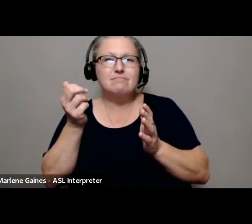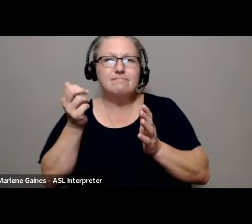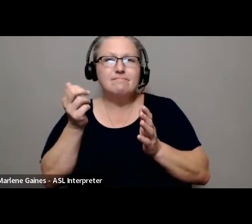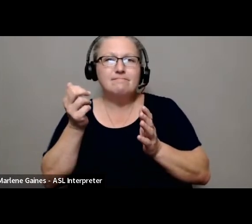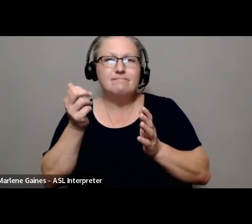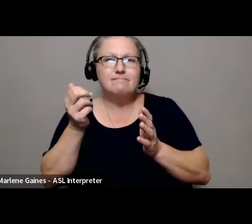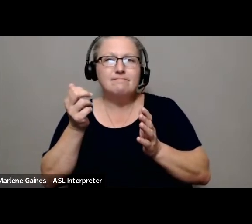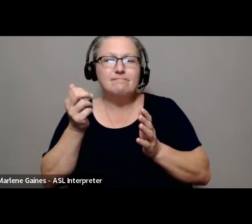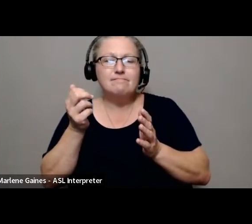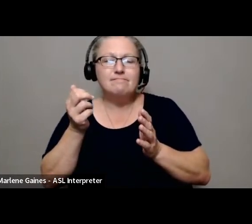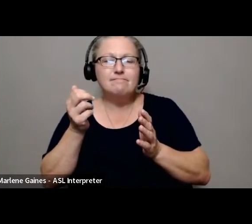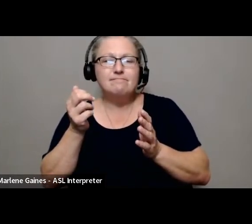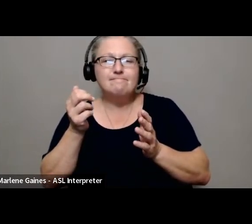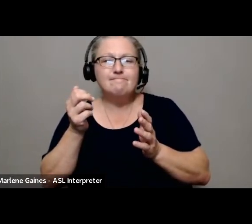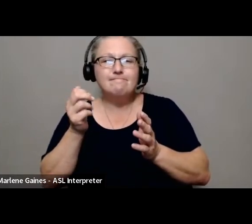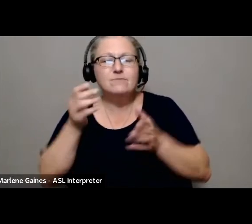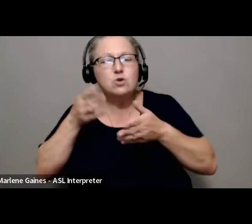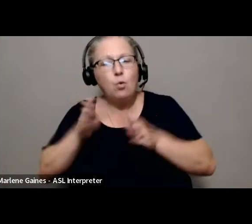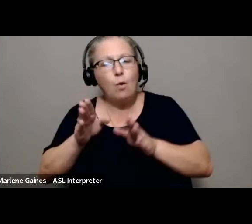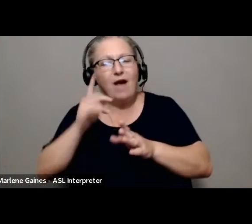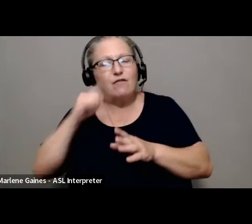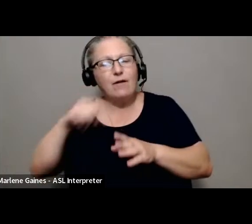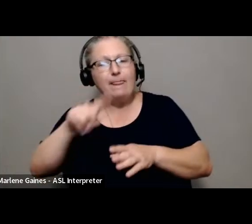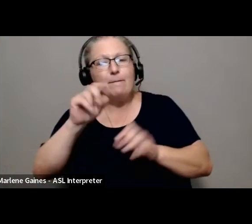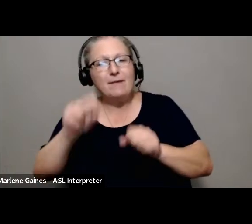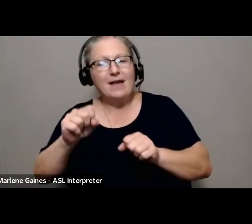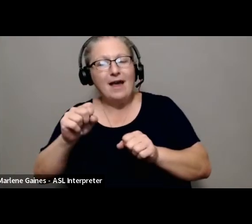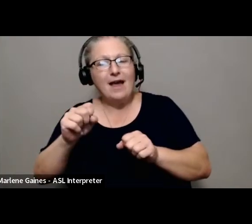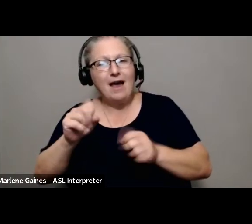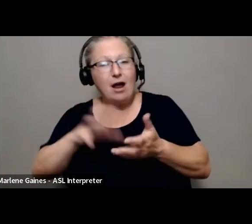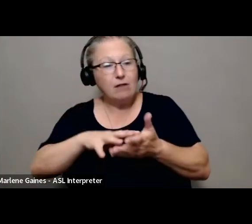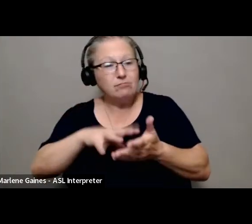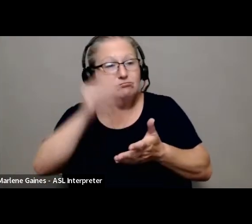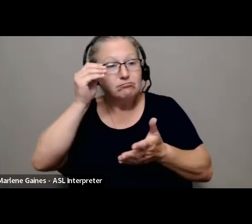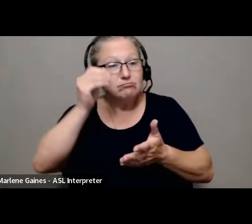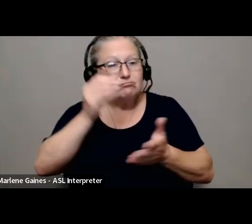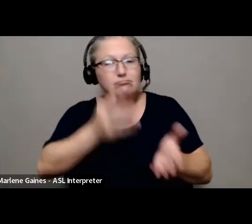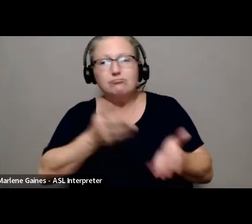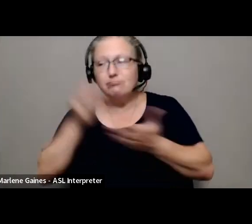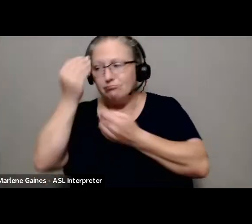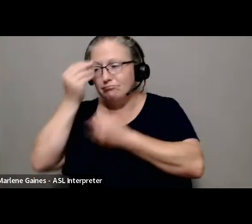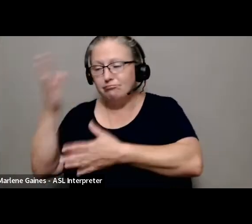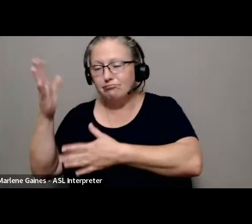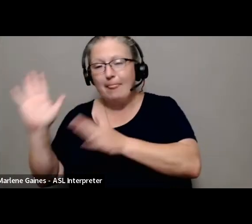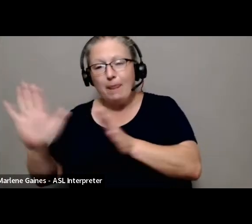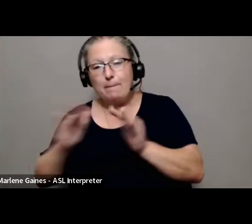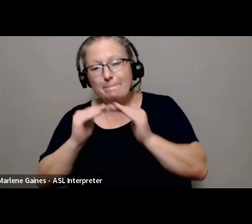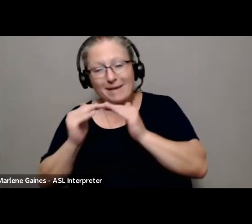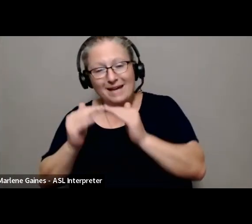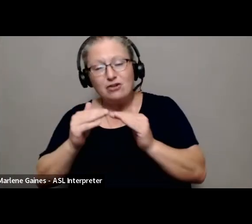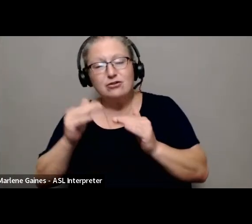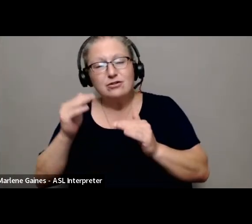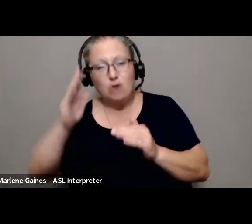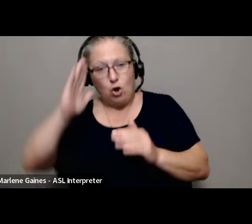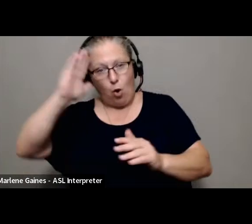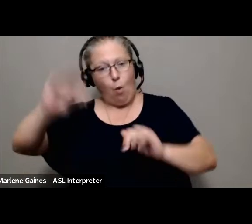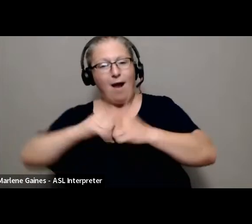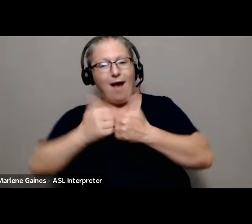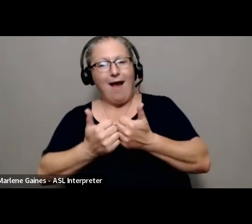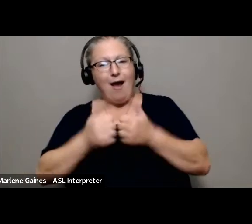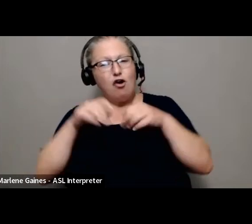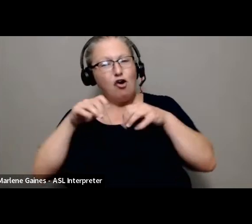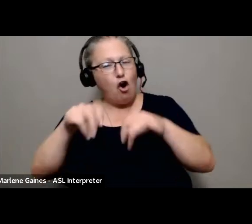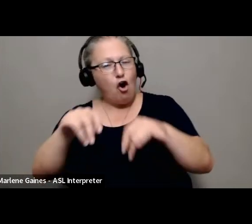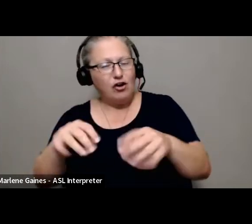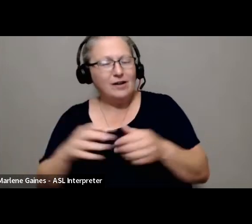it's a form of capital that they can then take back to their peers of just knowing how to